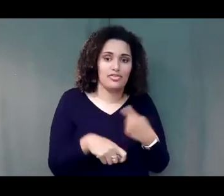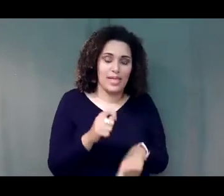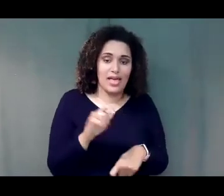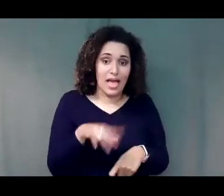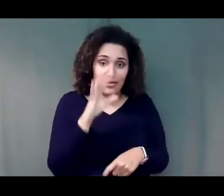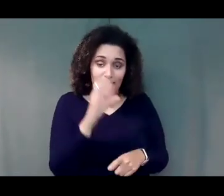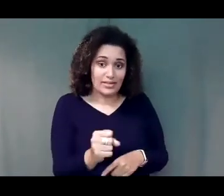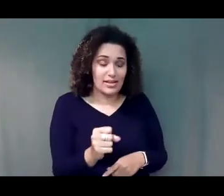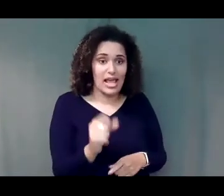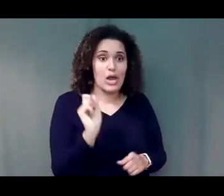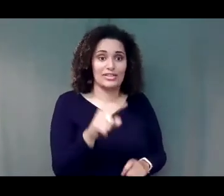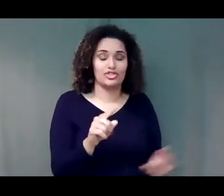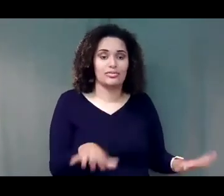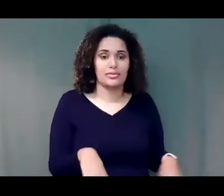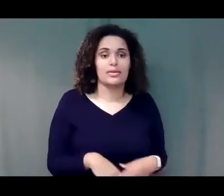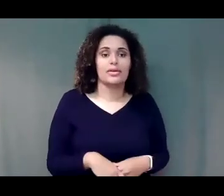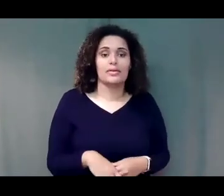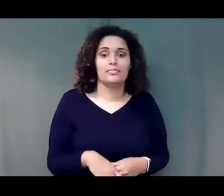Yeah. So